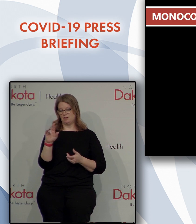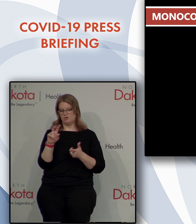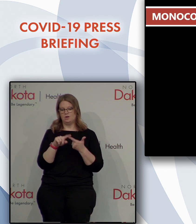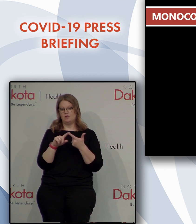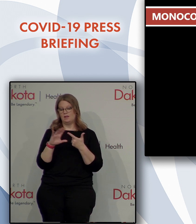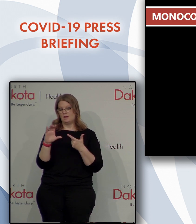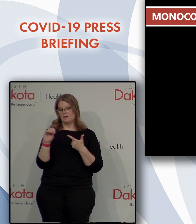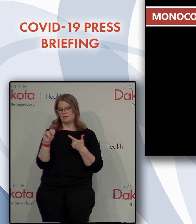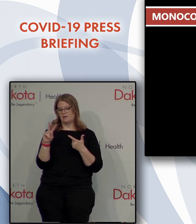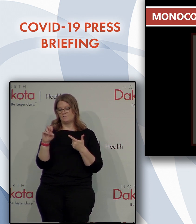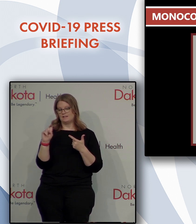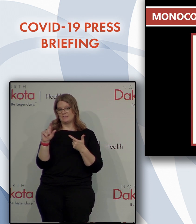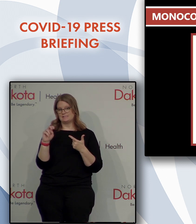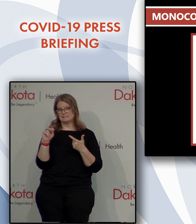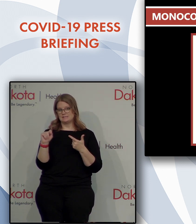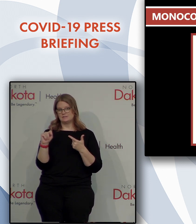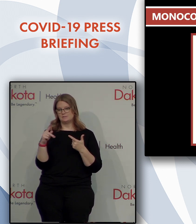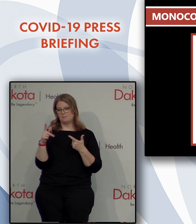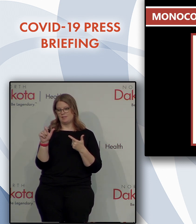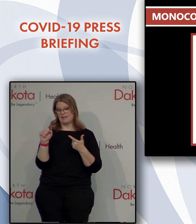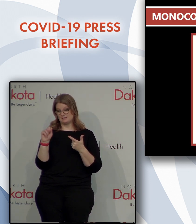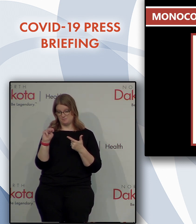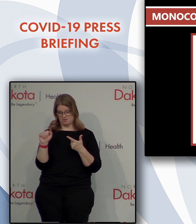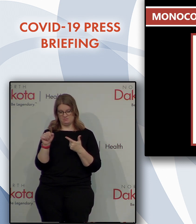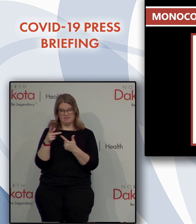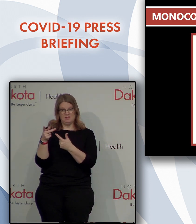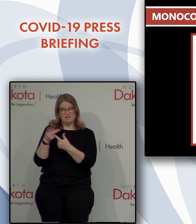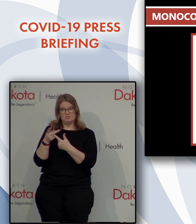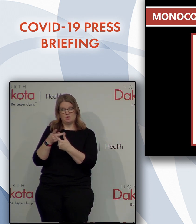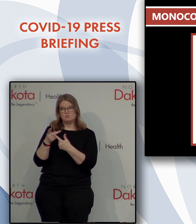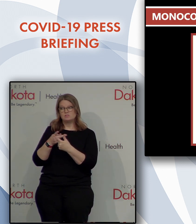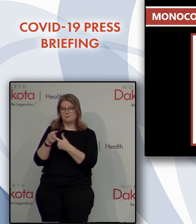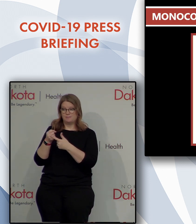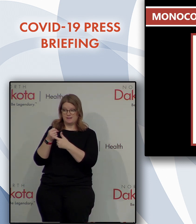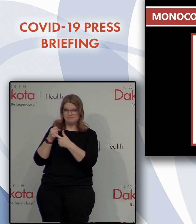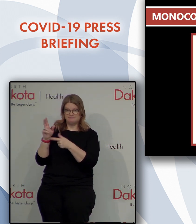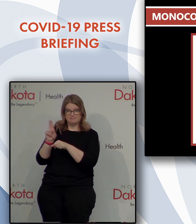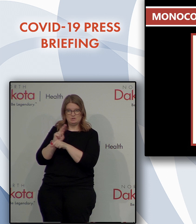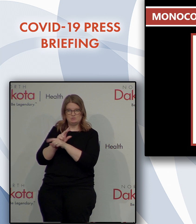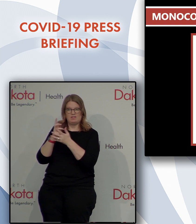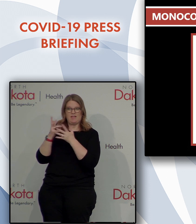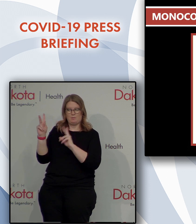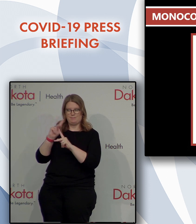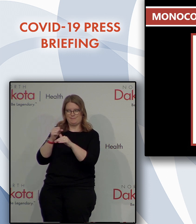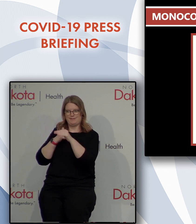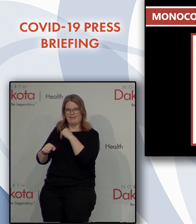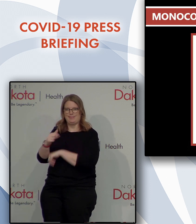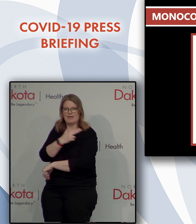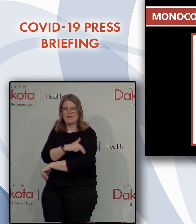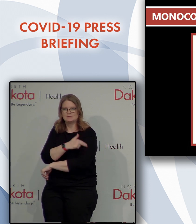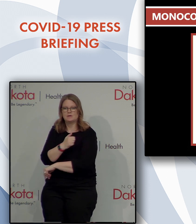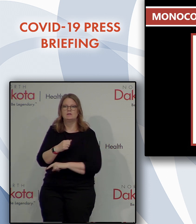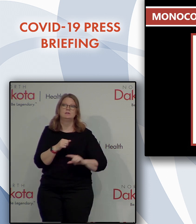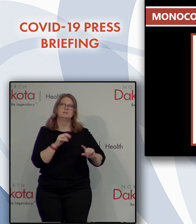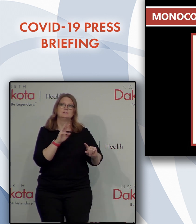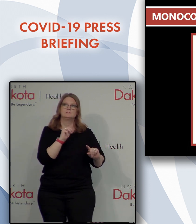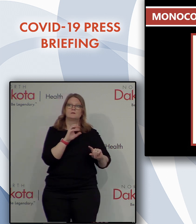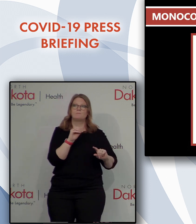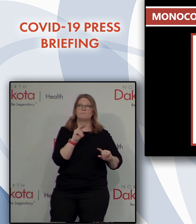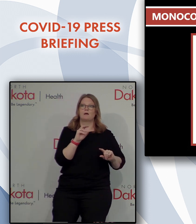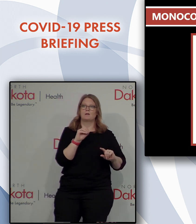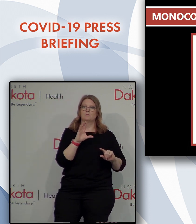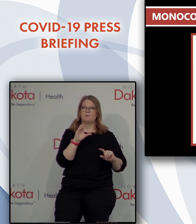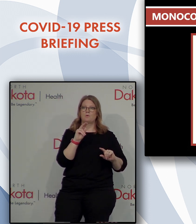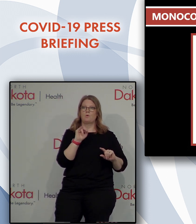plasma have been mainstays of therapy for our hospitalized patients. Like monoclonal antibody therapy just